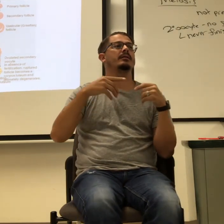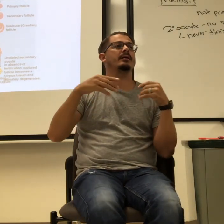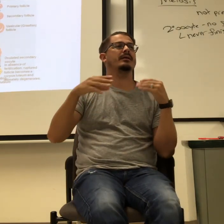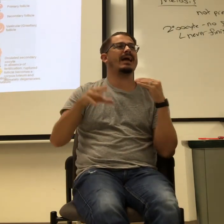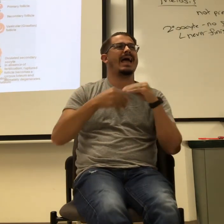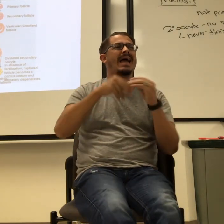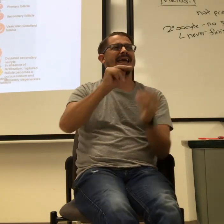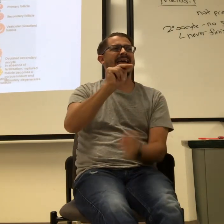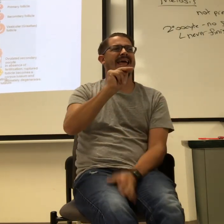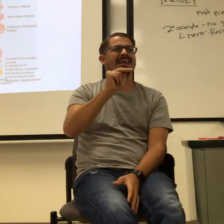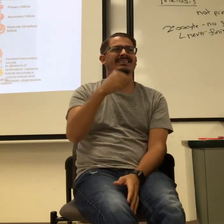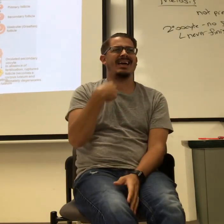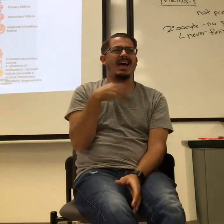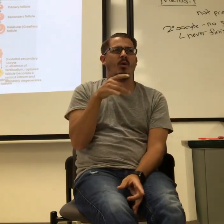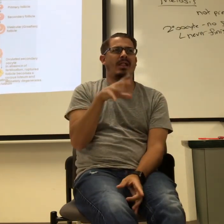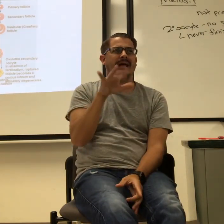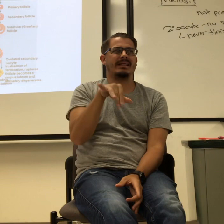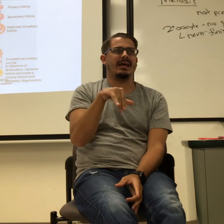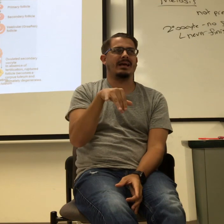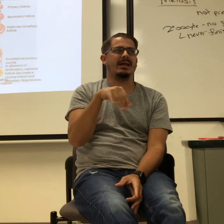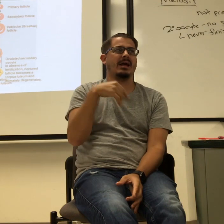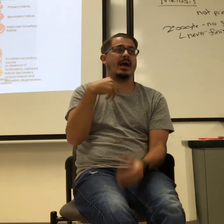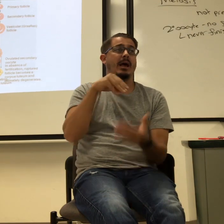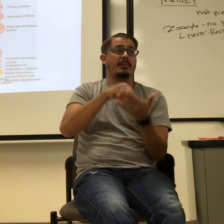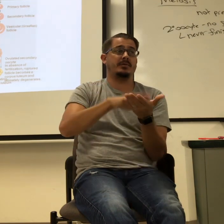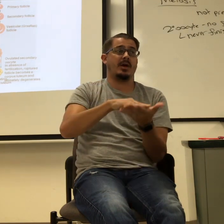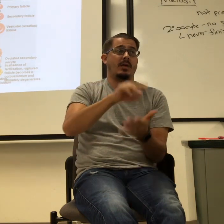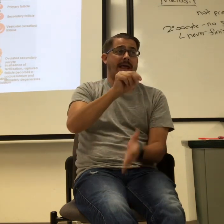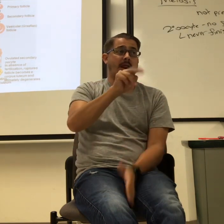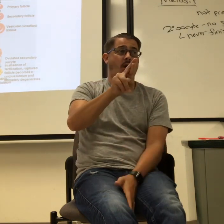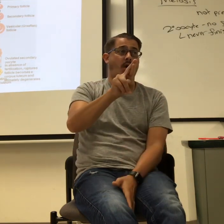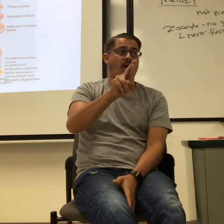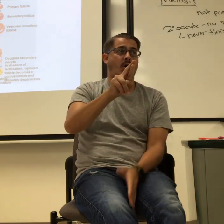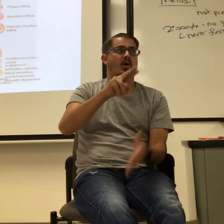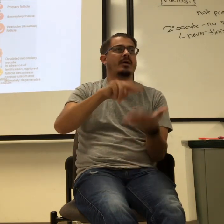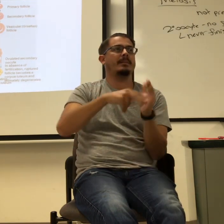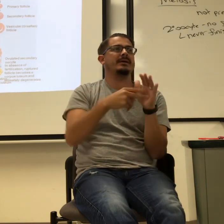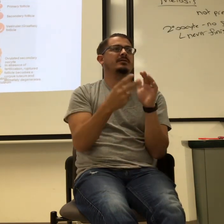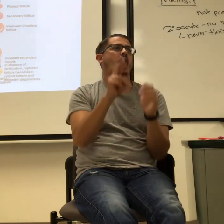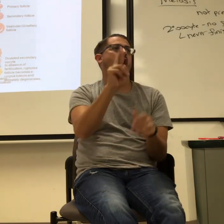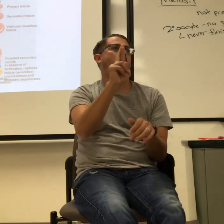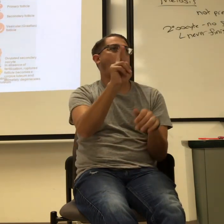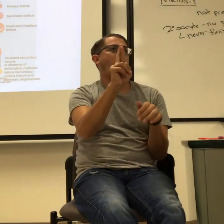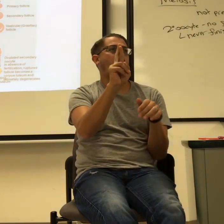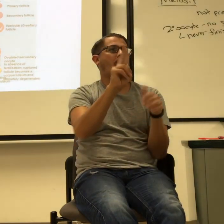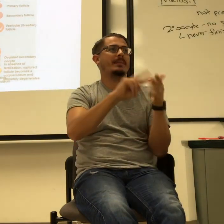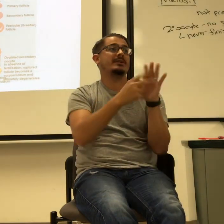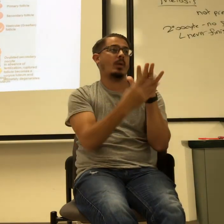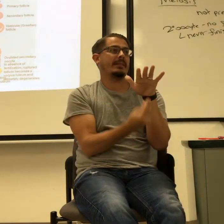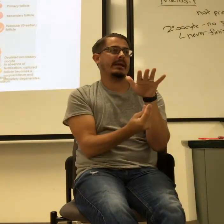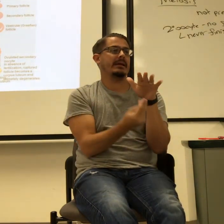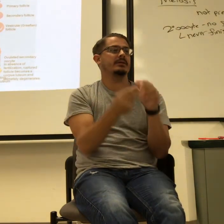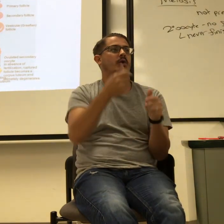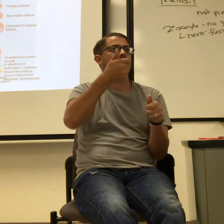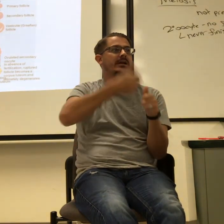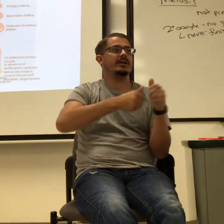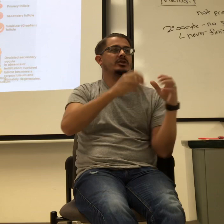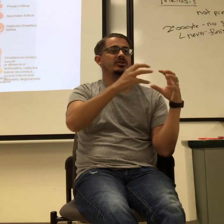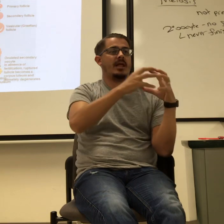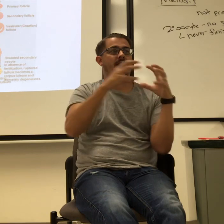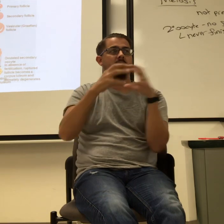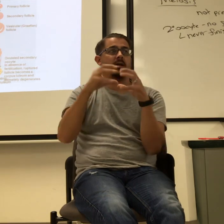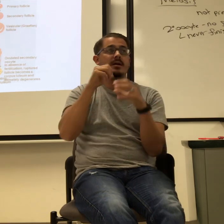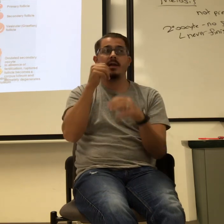N in there, but I don't like that. I put NR. The R means replicated. each of these two cells has not